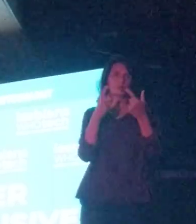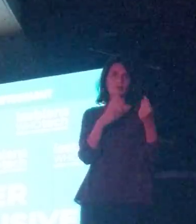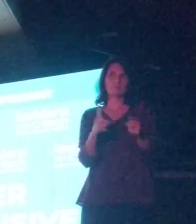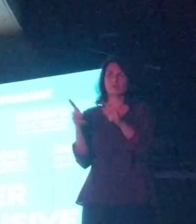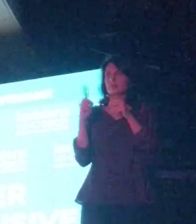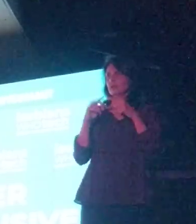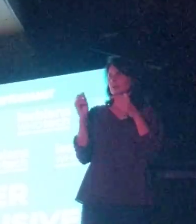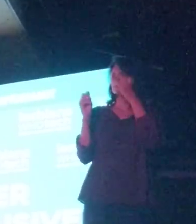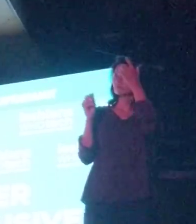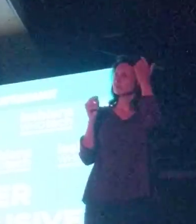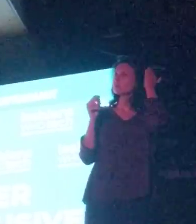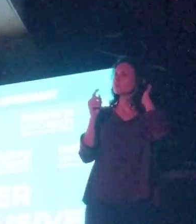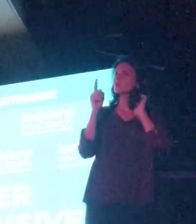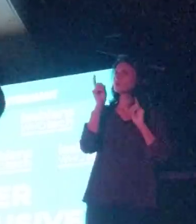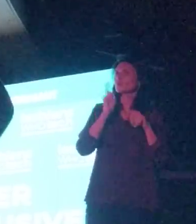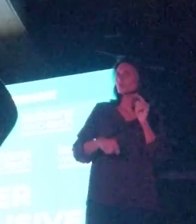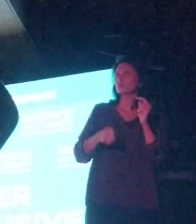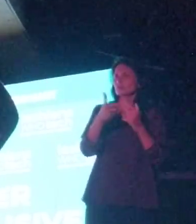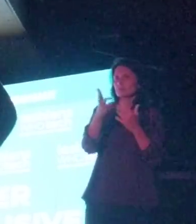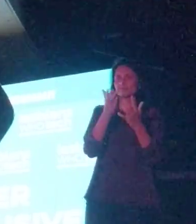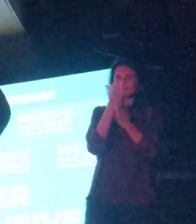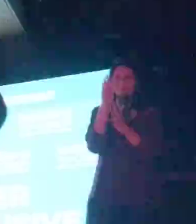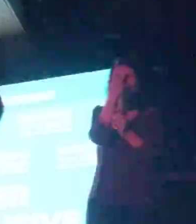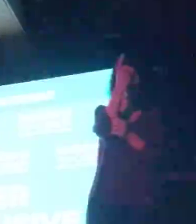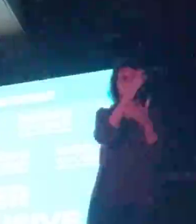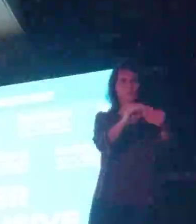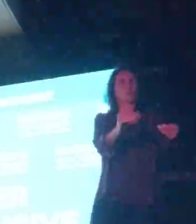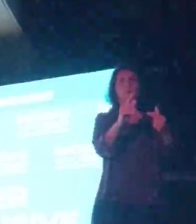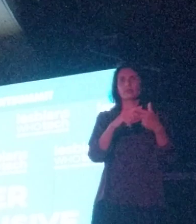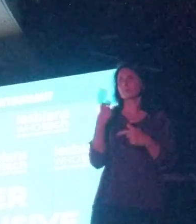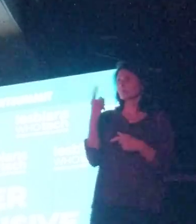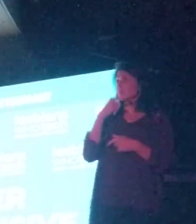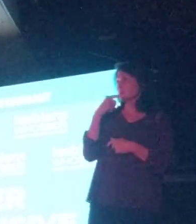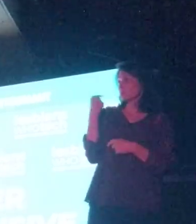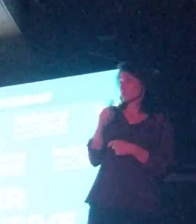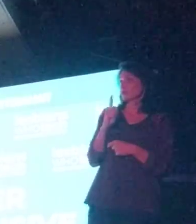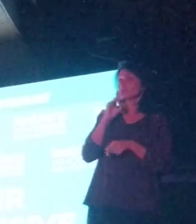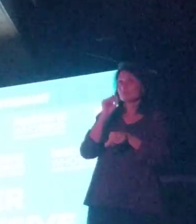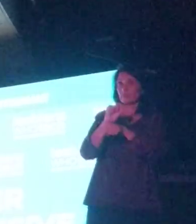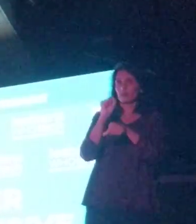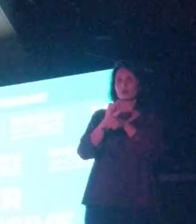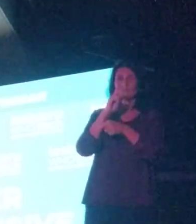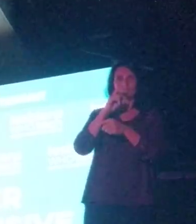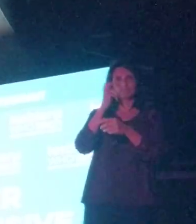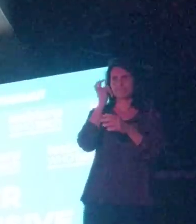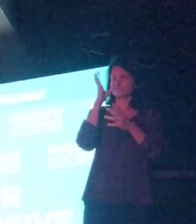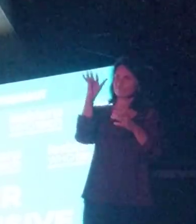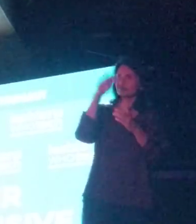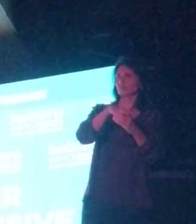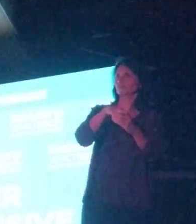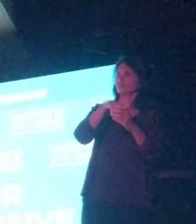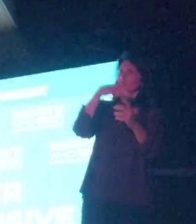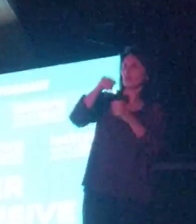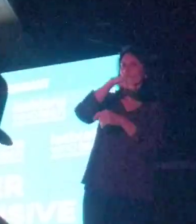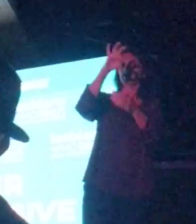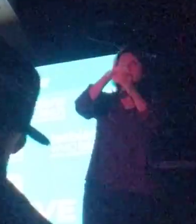through to have one story like the Russians are invading our electoral system. Stick with that for at